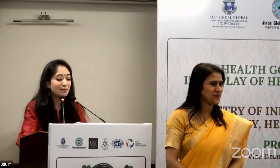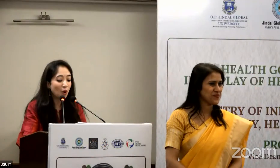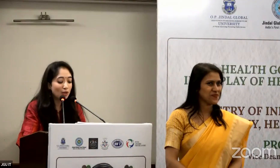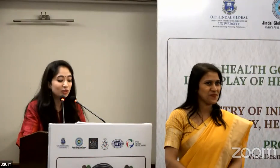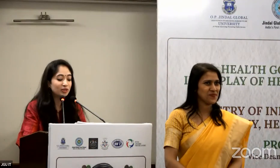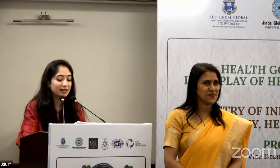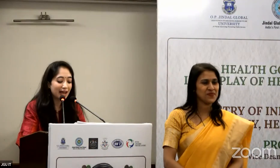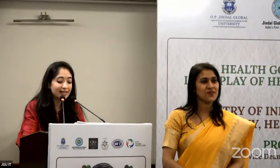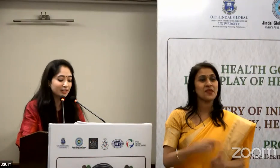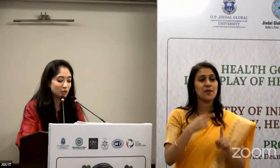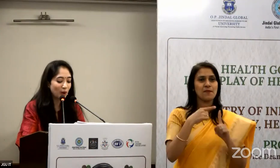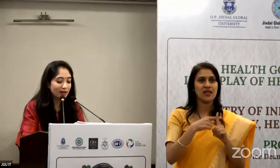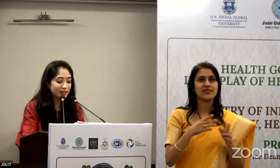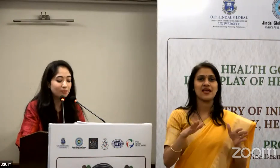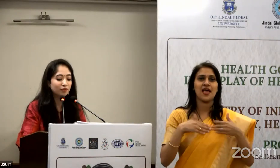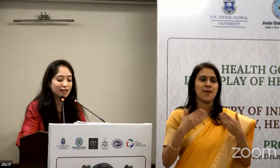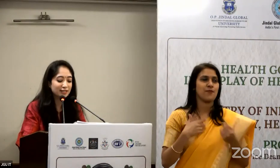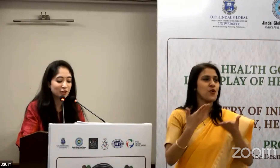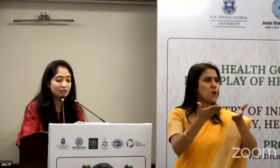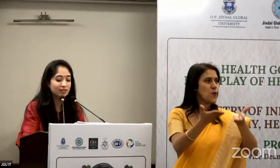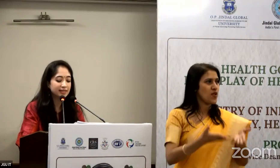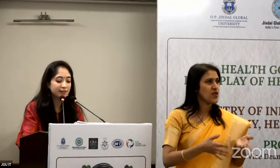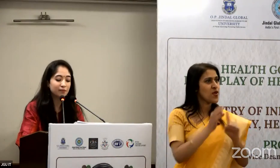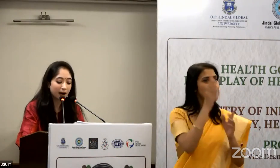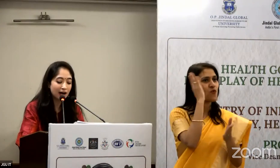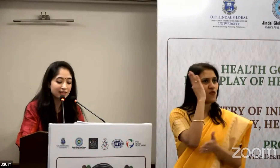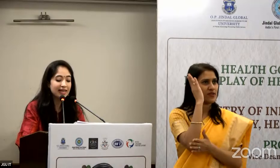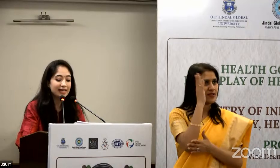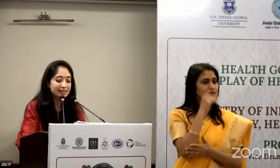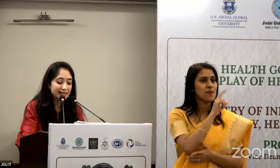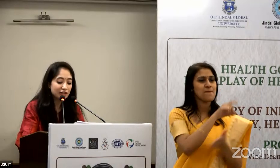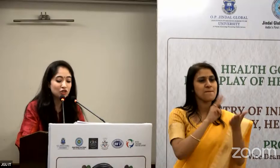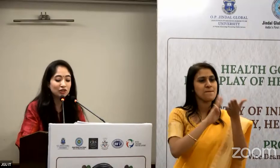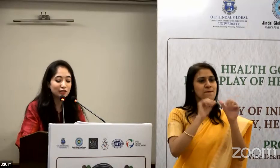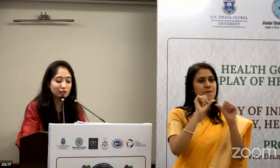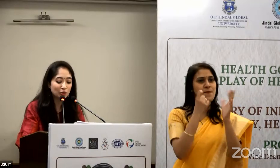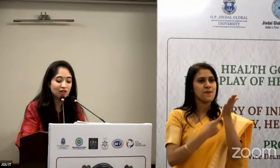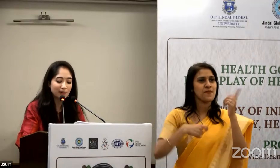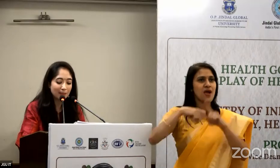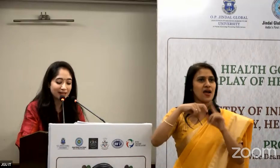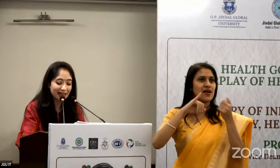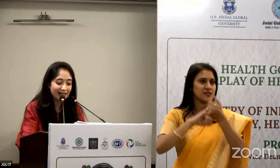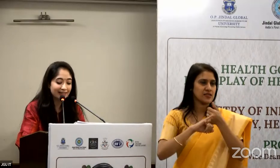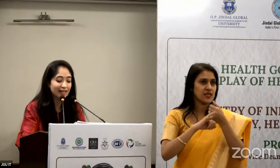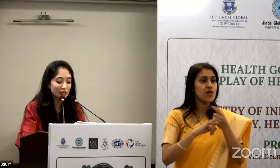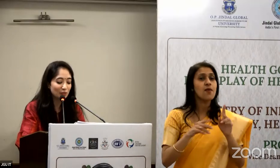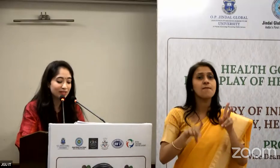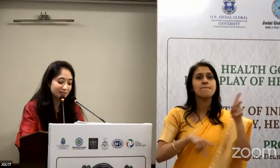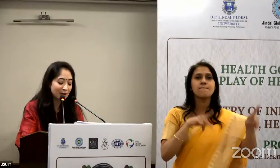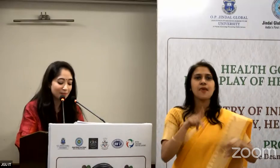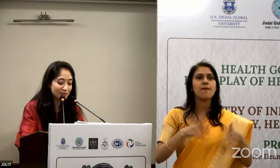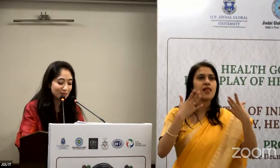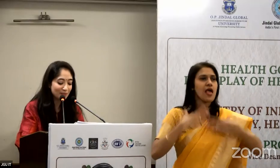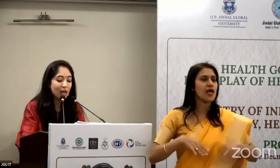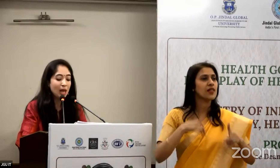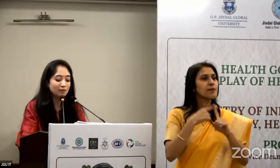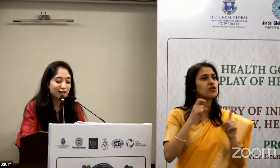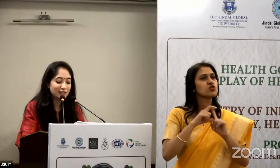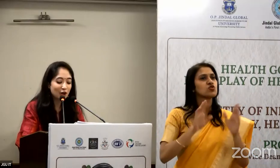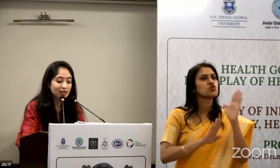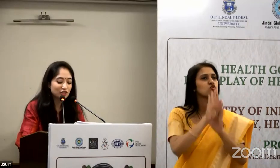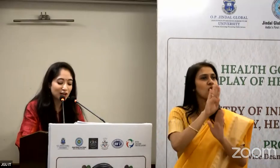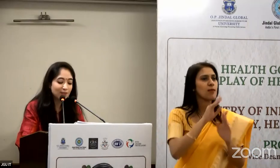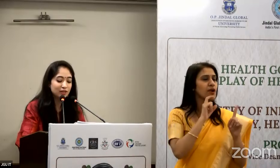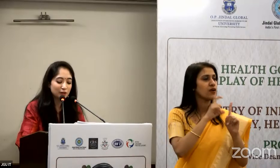I am also delighted to welcome Professor Dr. Stephen Marks, Dean, Jindal School of Public Health and Human Development,